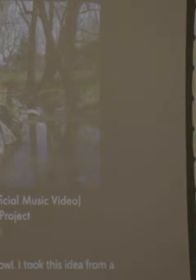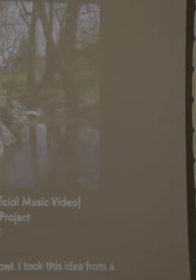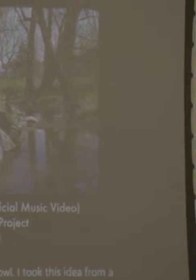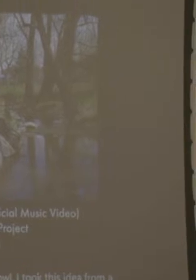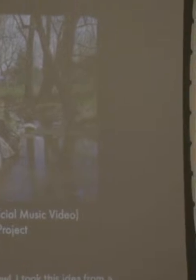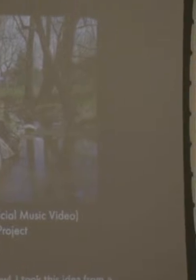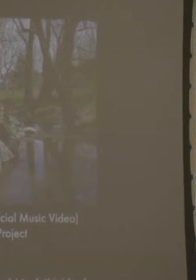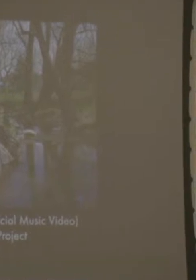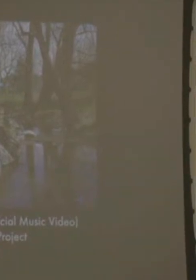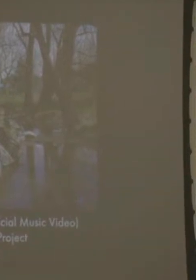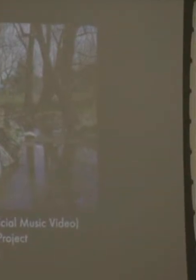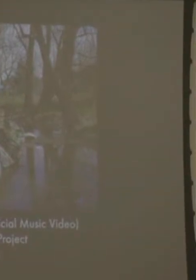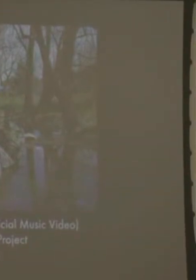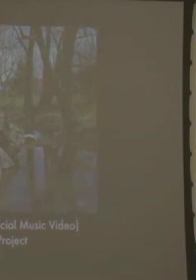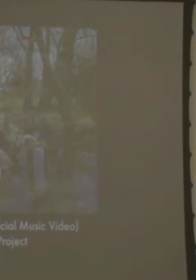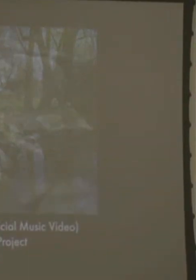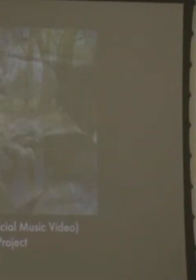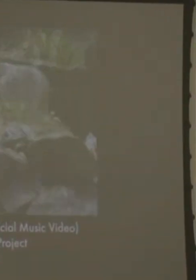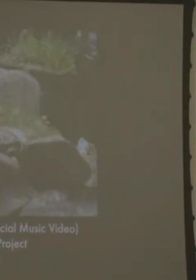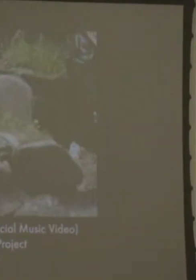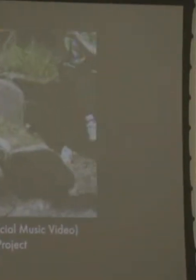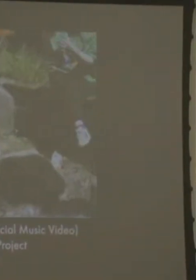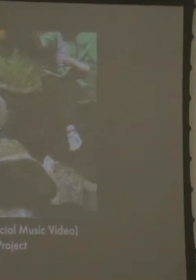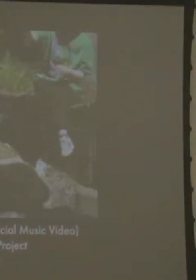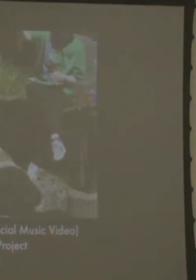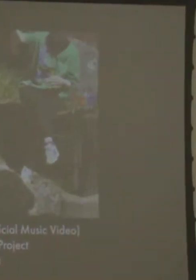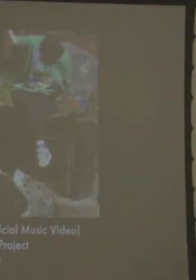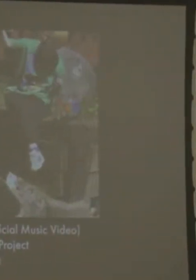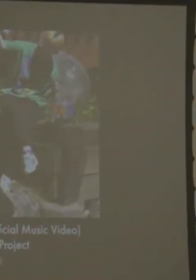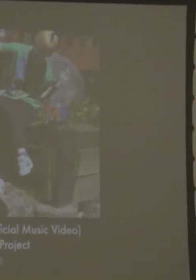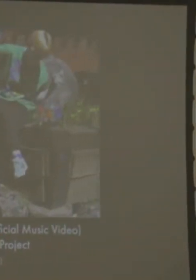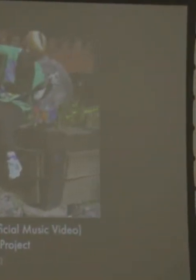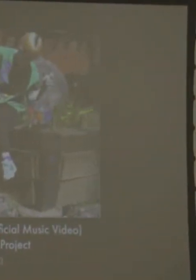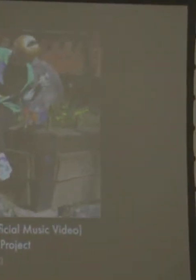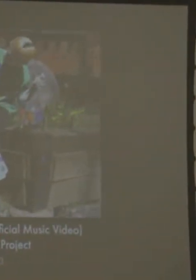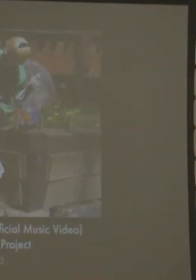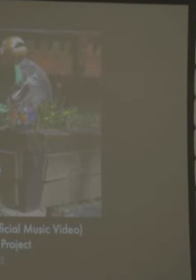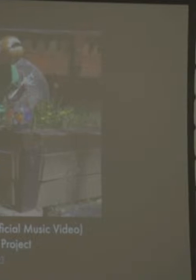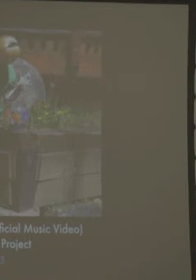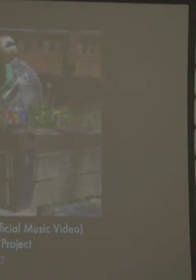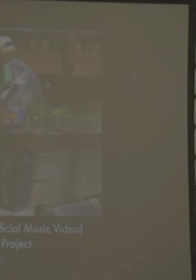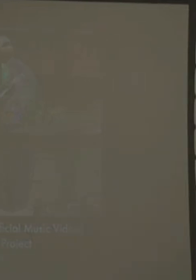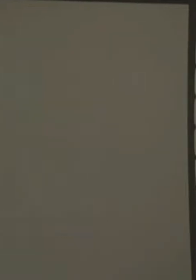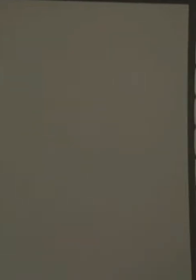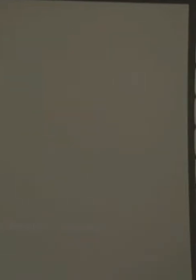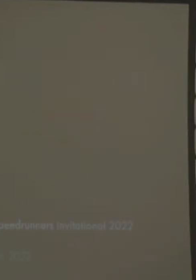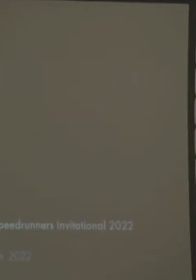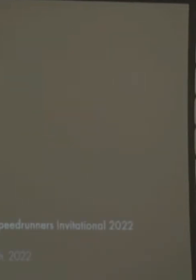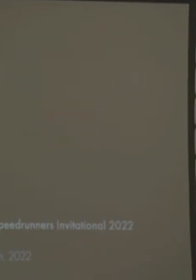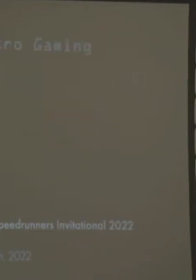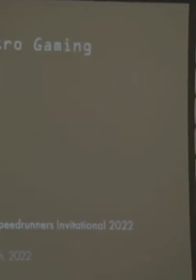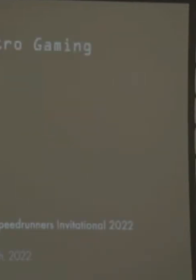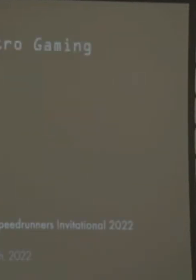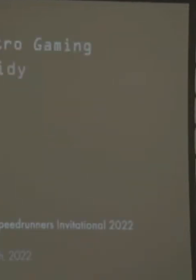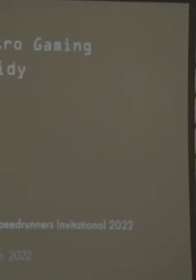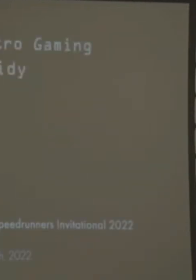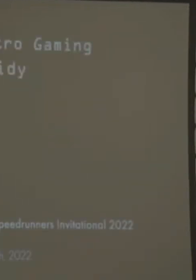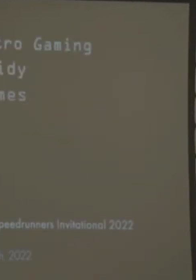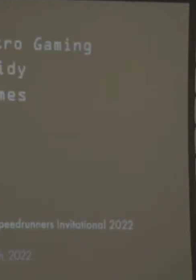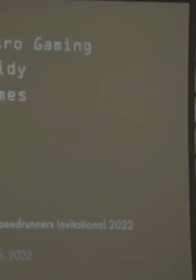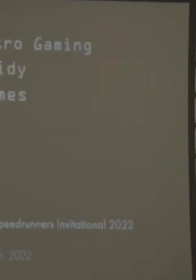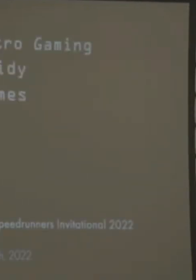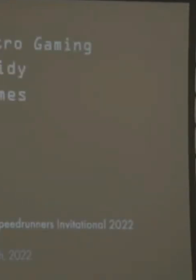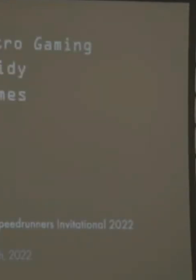in vivid detail while I was still in high school back in 2017. Red Rocks